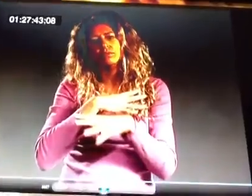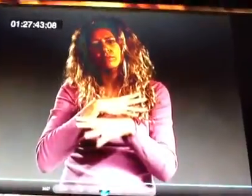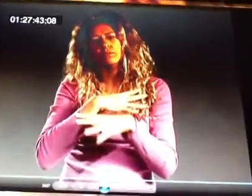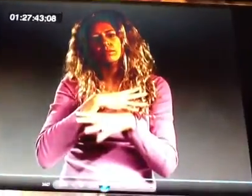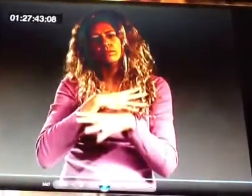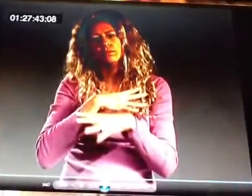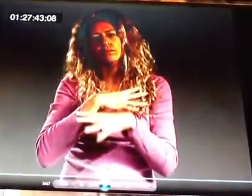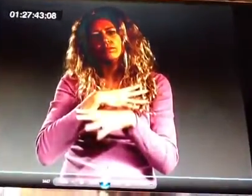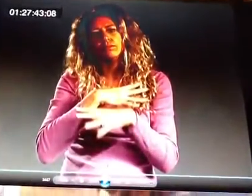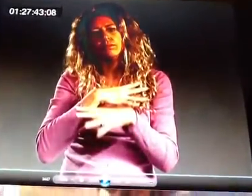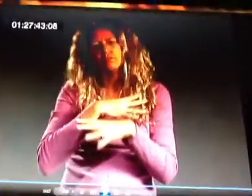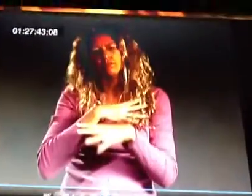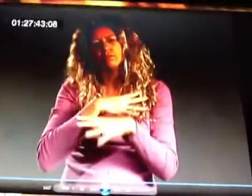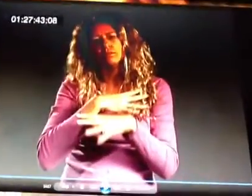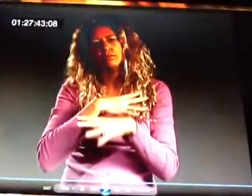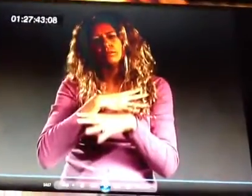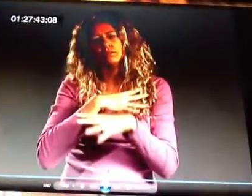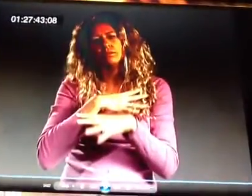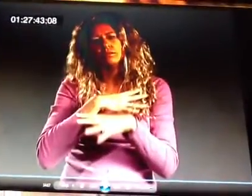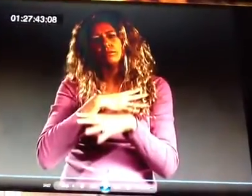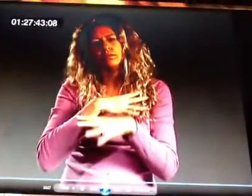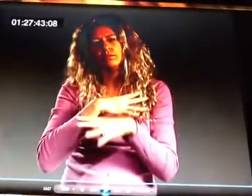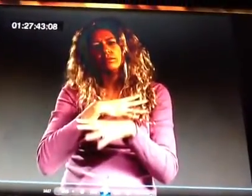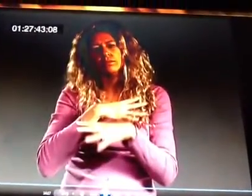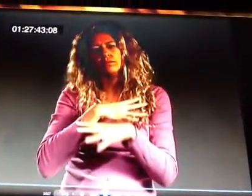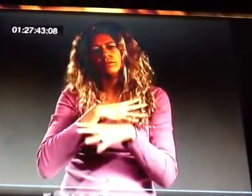And remember how I was telling you how I spread the seeds out for the lettuce?